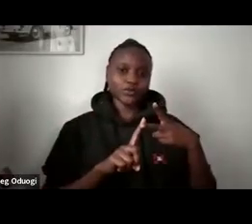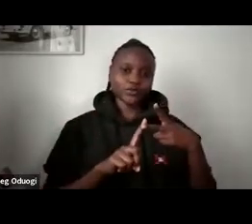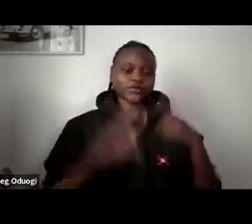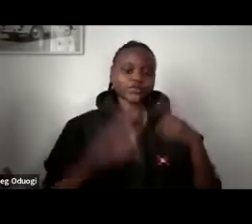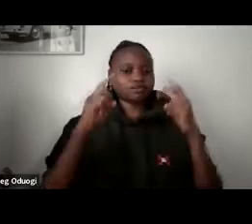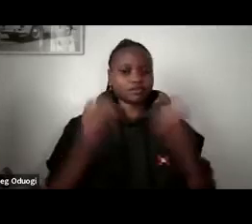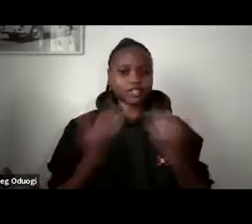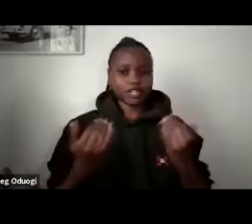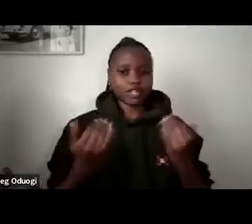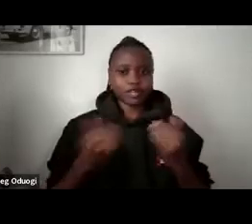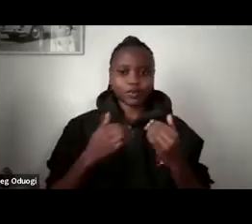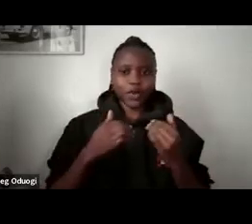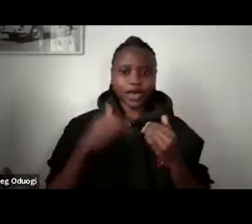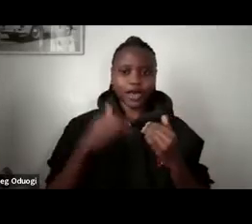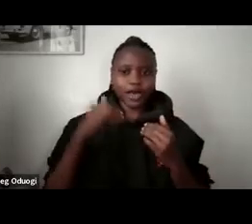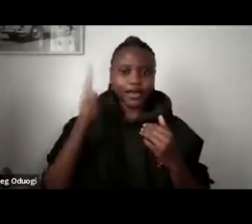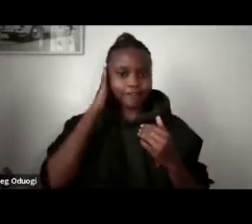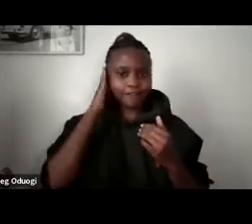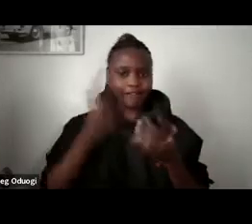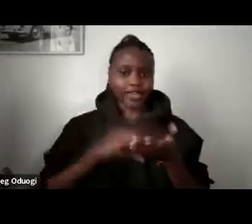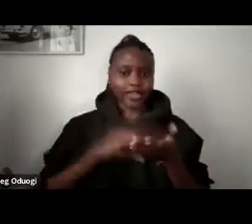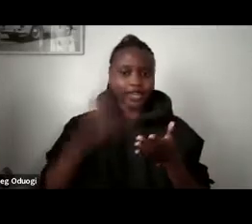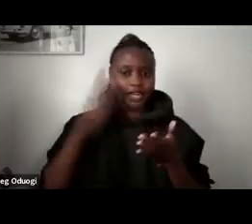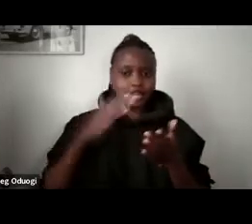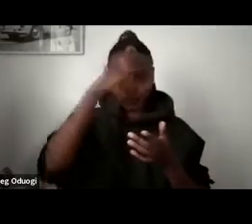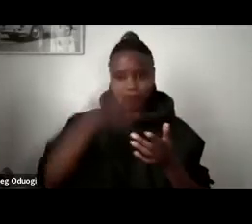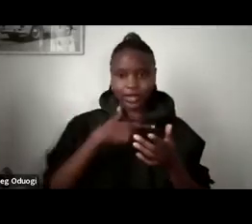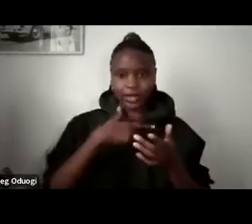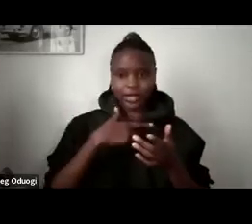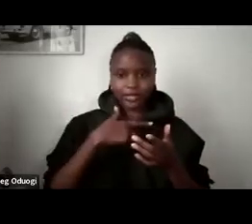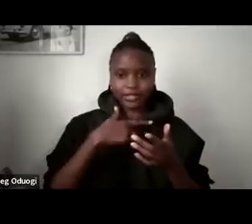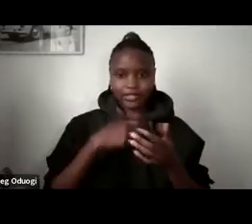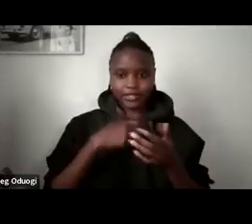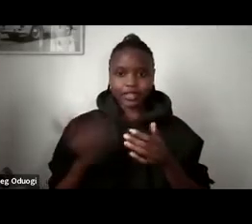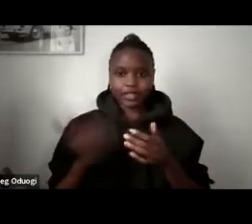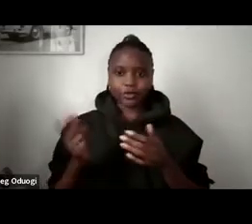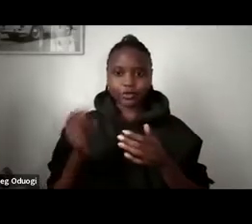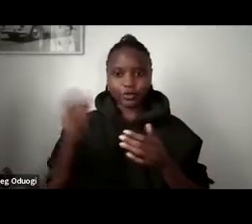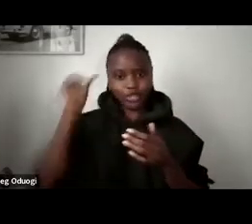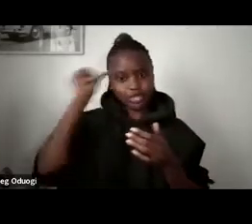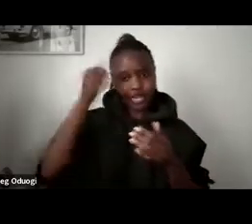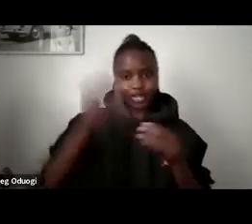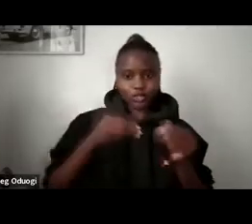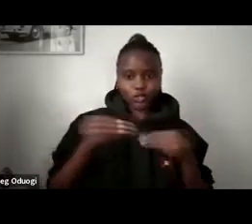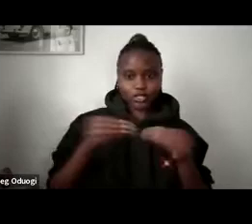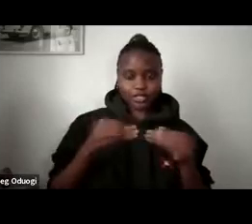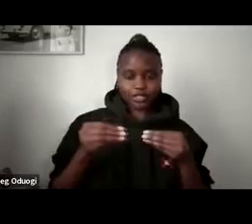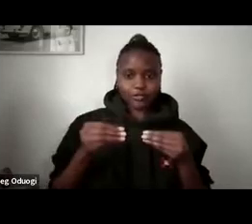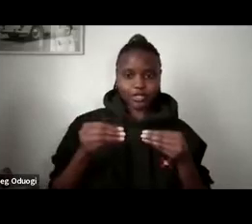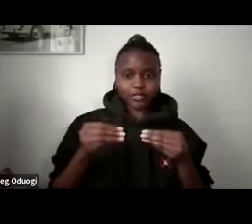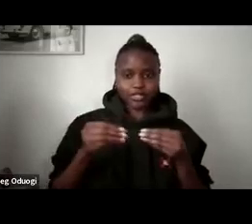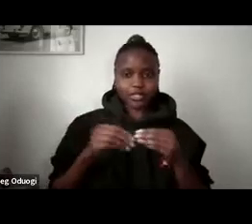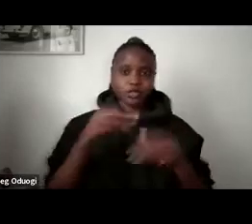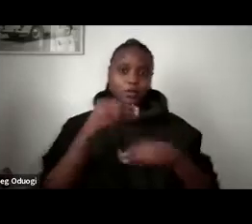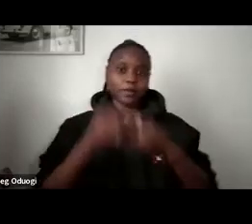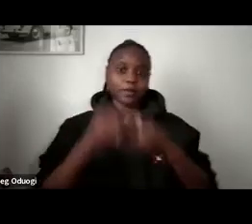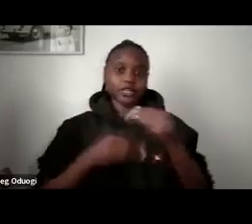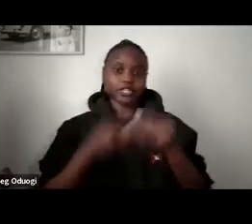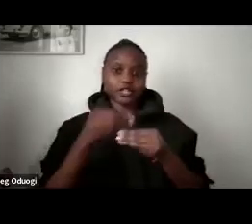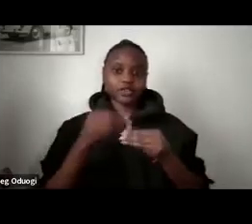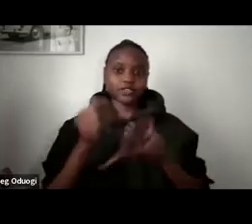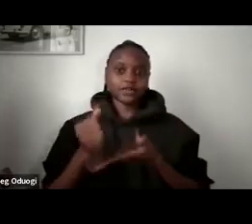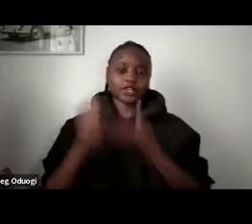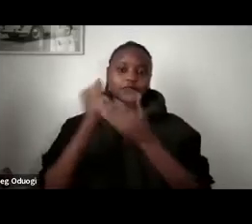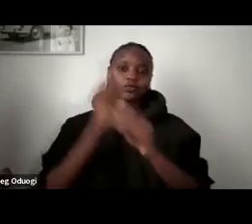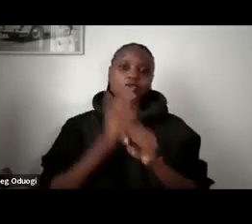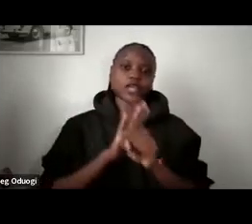also for learners with visual impairments and those with intellectual impairments. So these materials have been helpful.